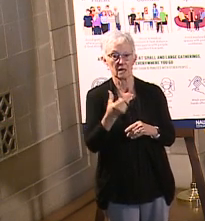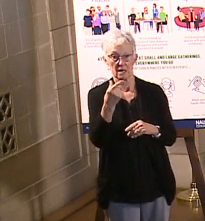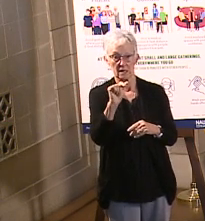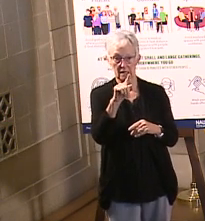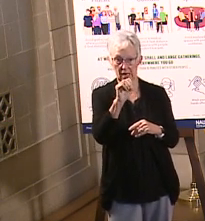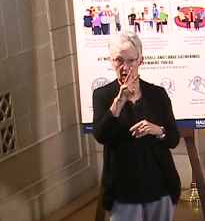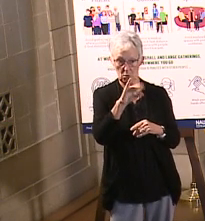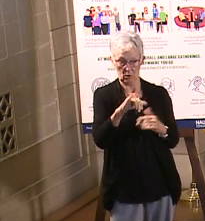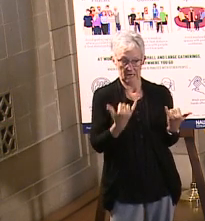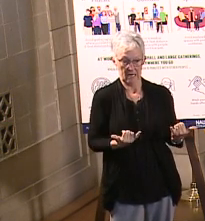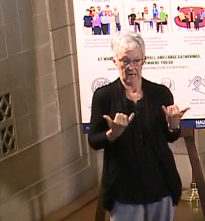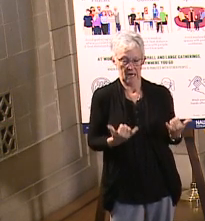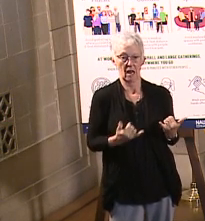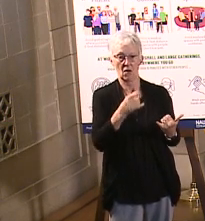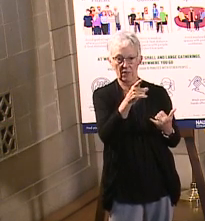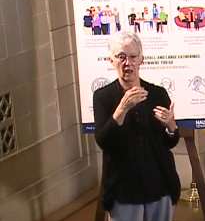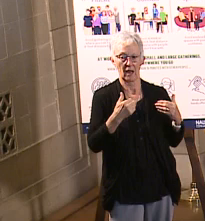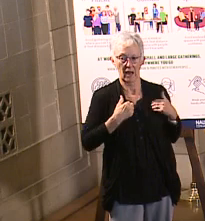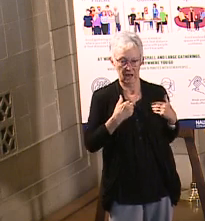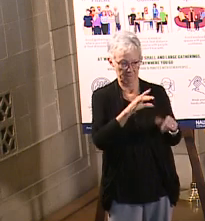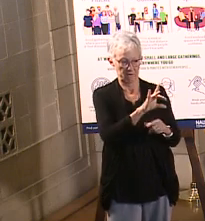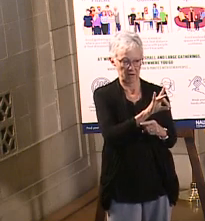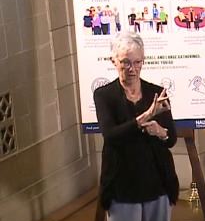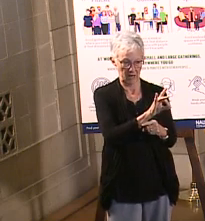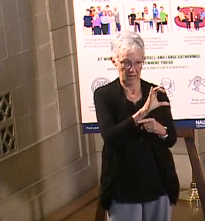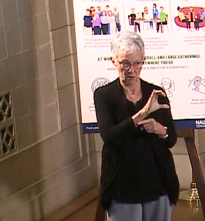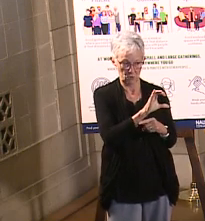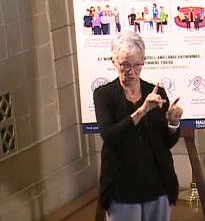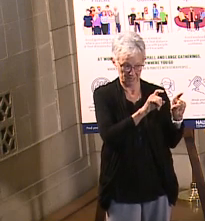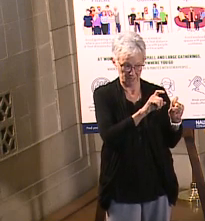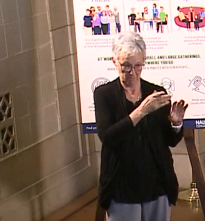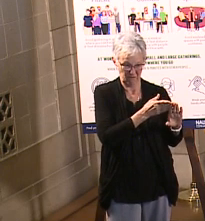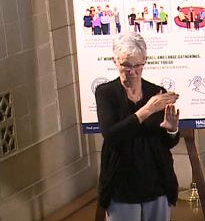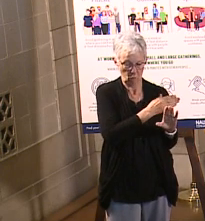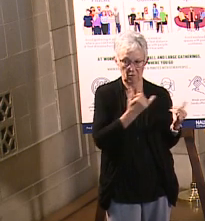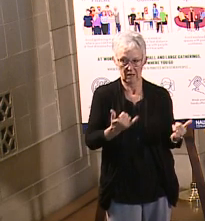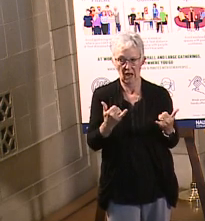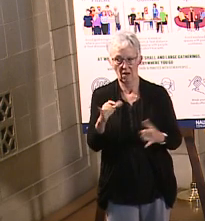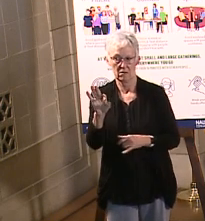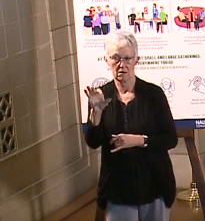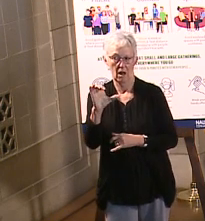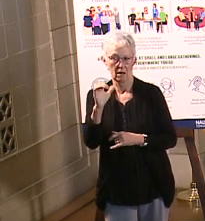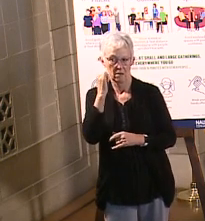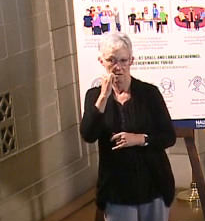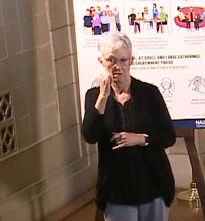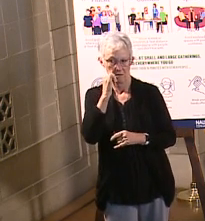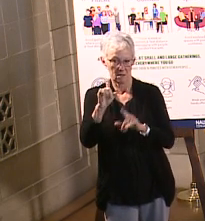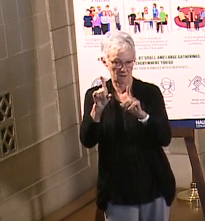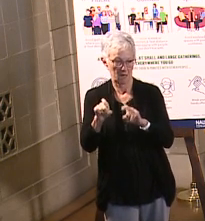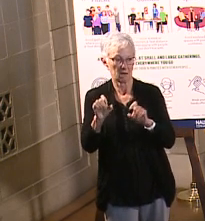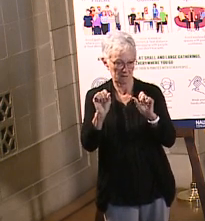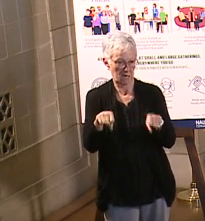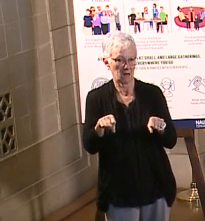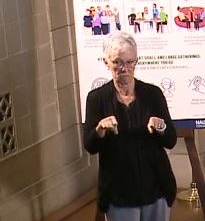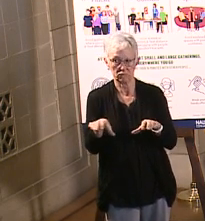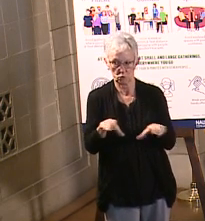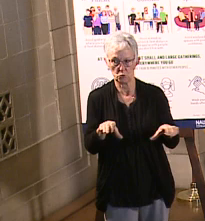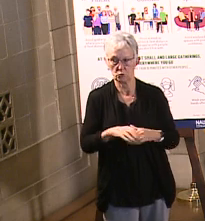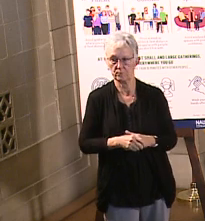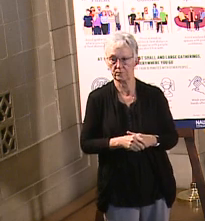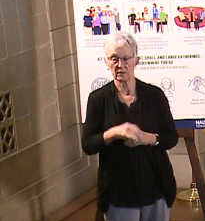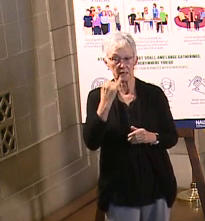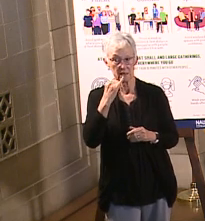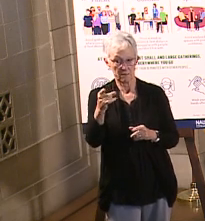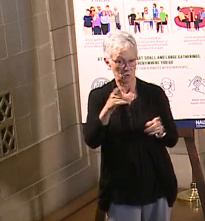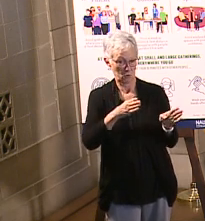new location at Gateway to accommodate the new pods that we've got in place to accommodate the colder weather. So please, if you're going to go to the Lincoln